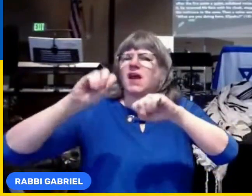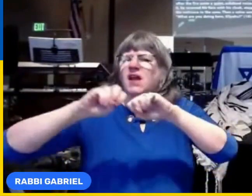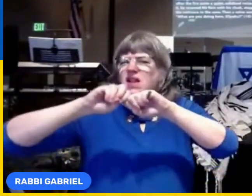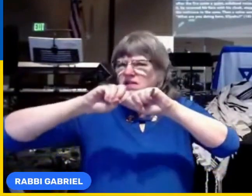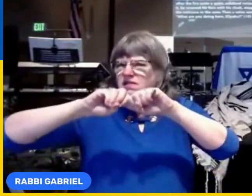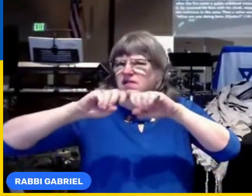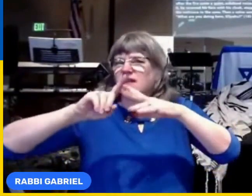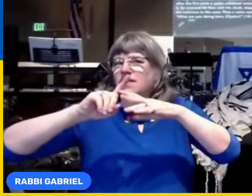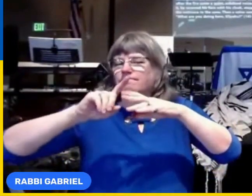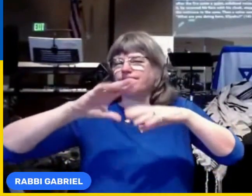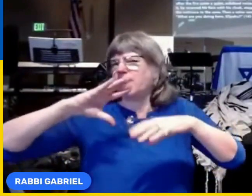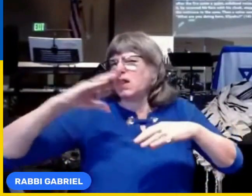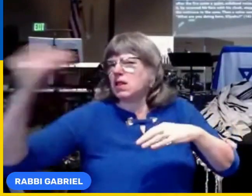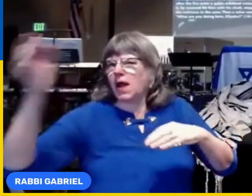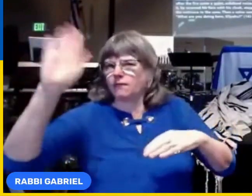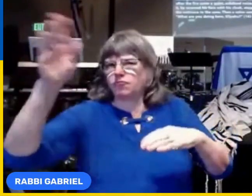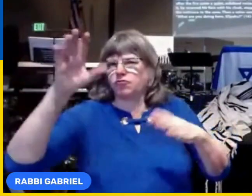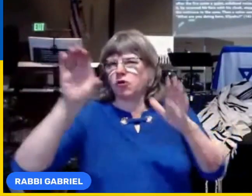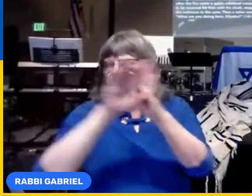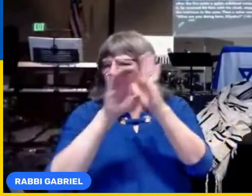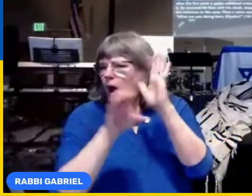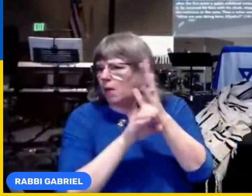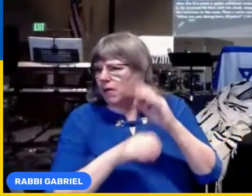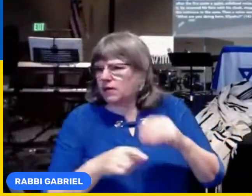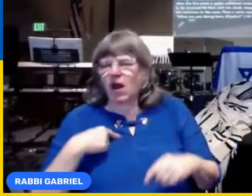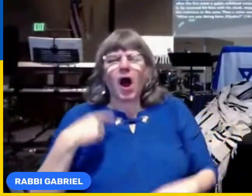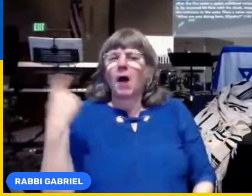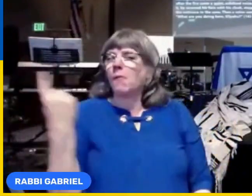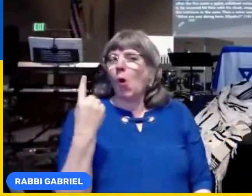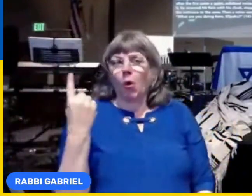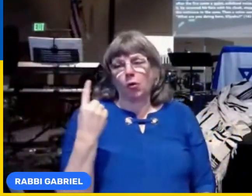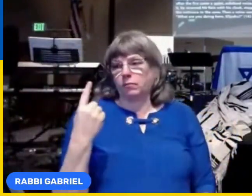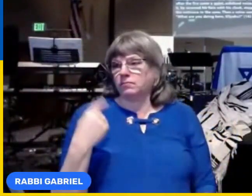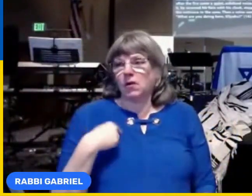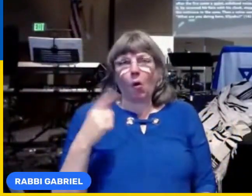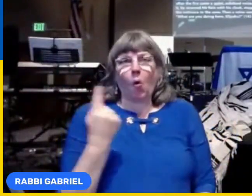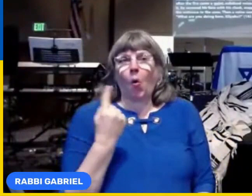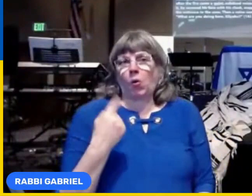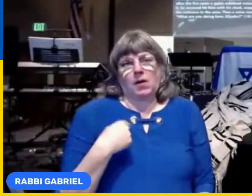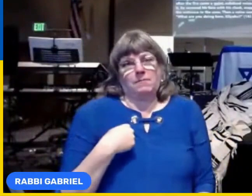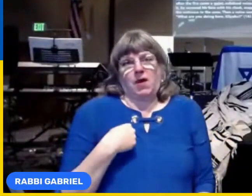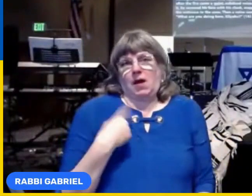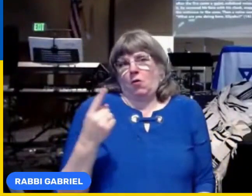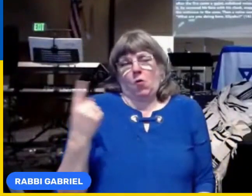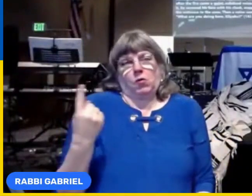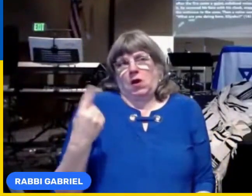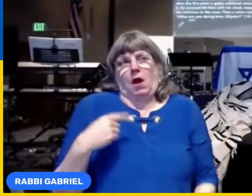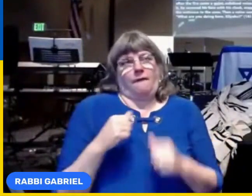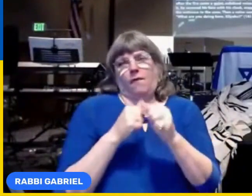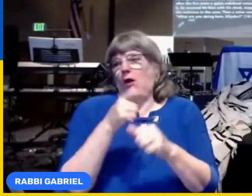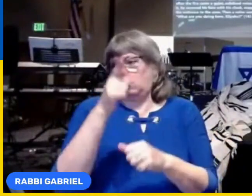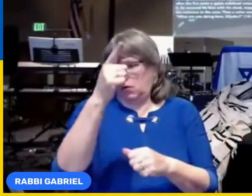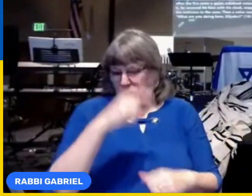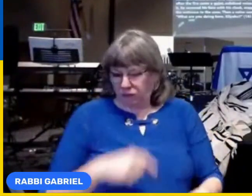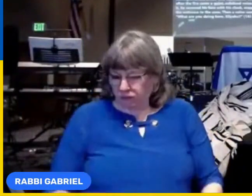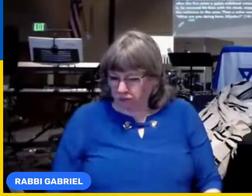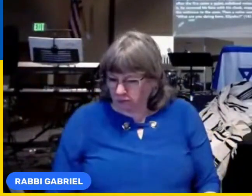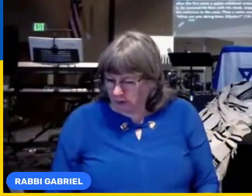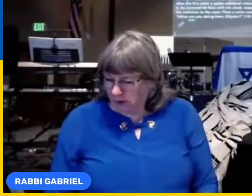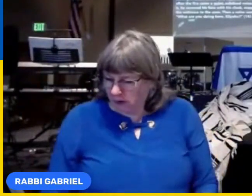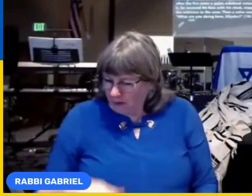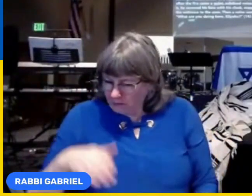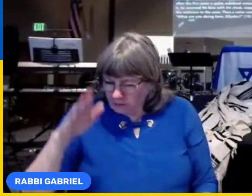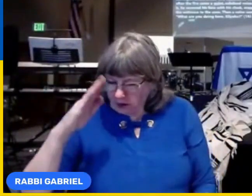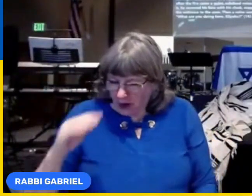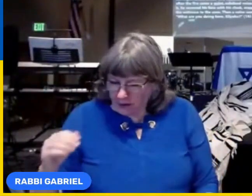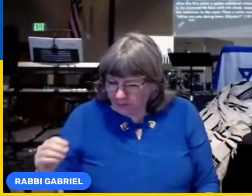too. He said, go outside, stand on the mountain before Adonai. And right there and then, Adonai went